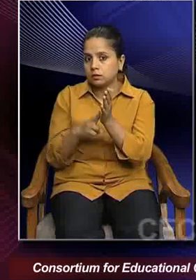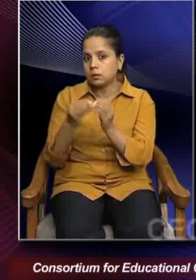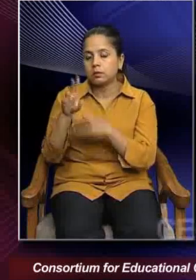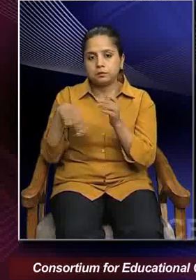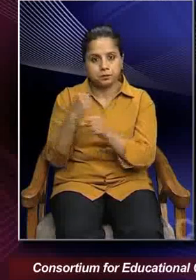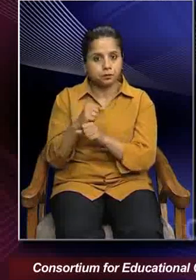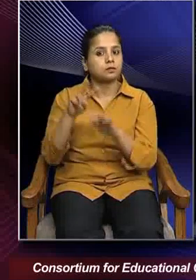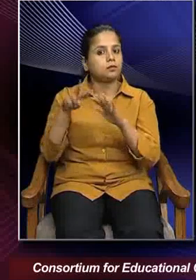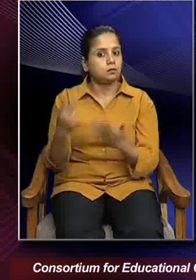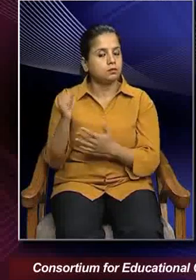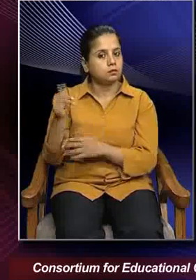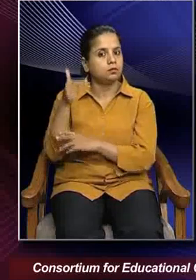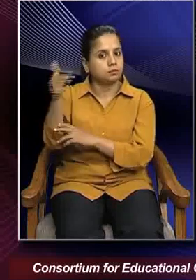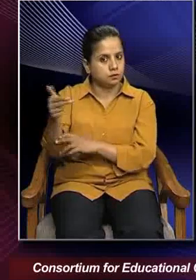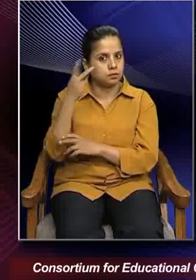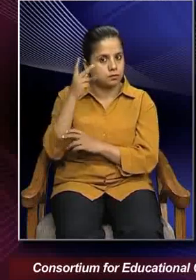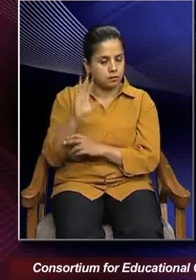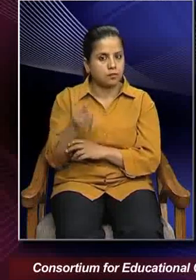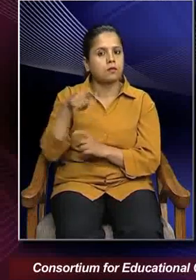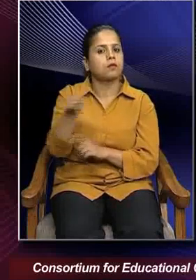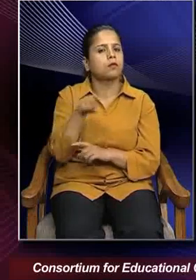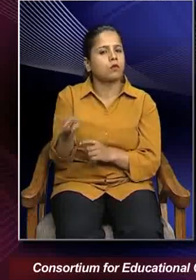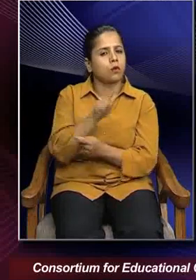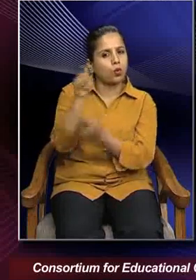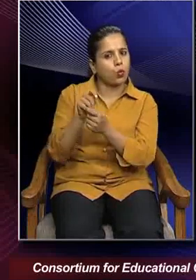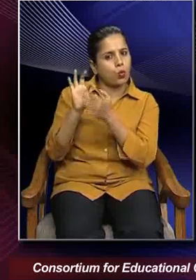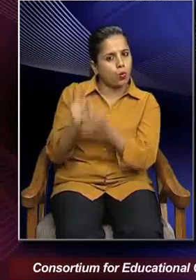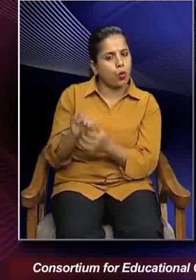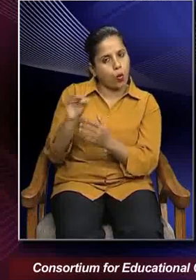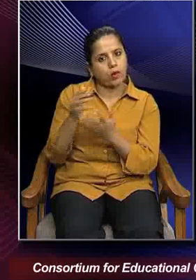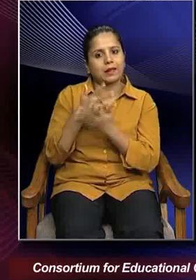7th category encompasses this particular category.